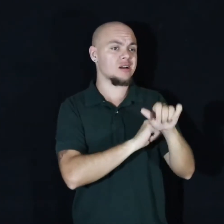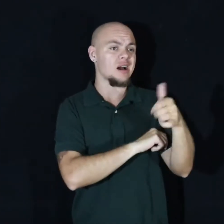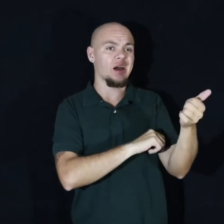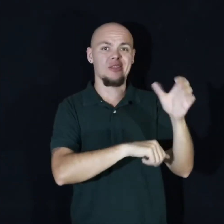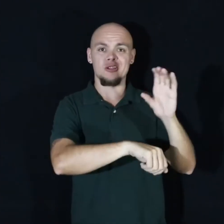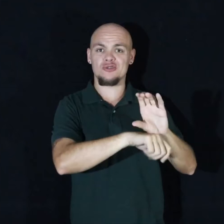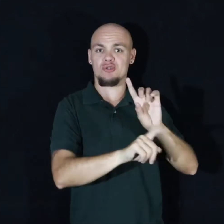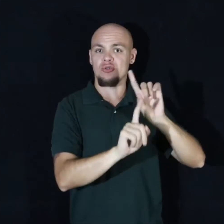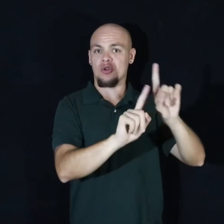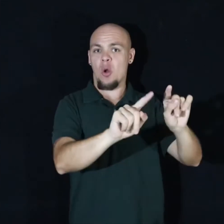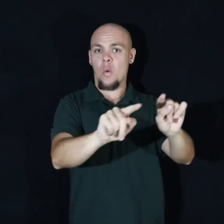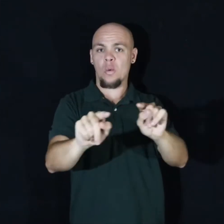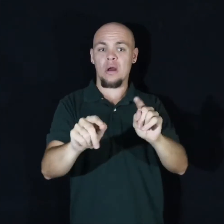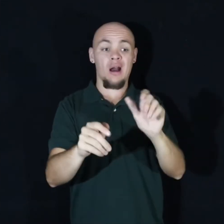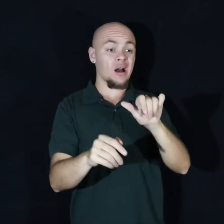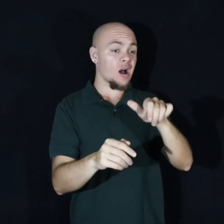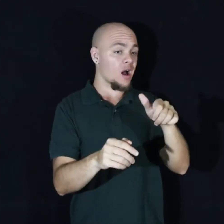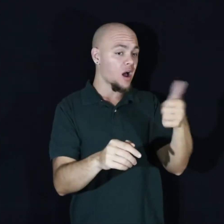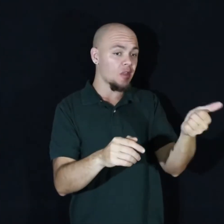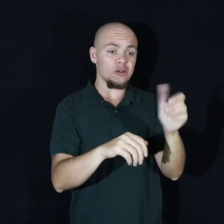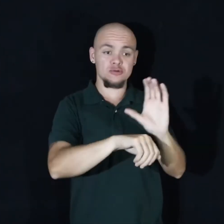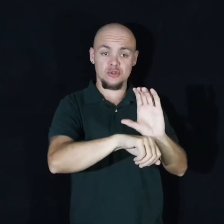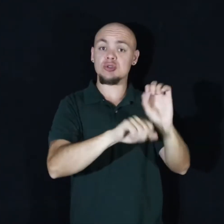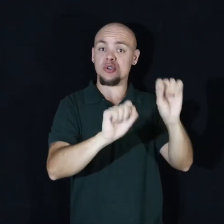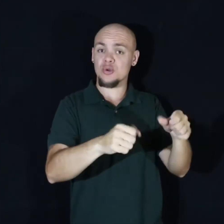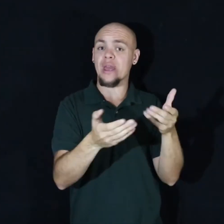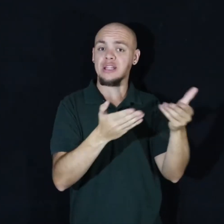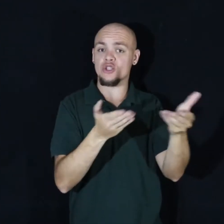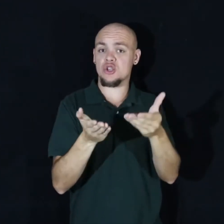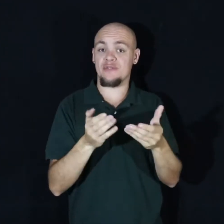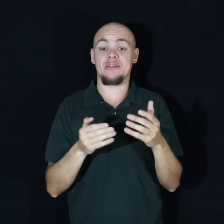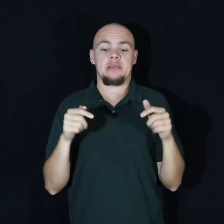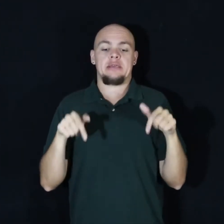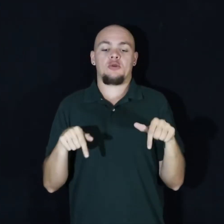then change. Go someplace else. You can always